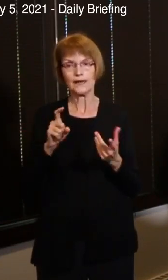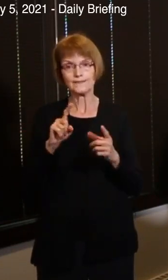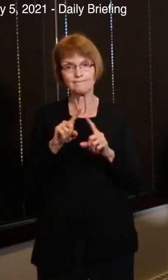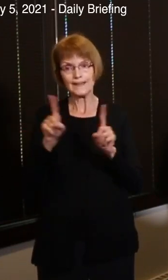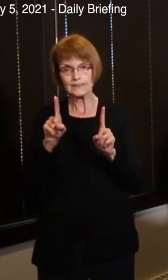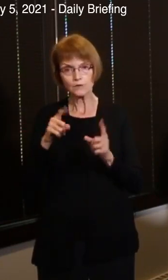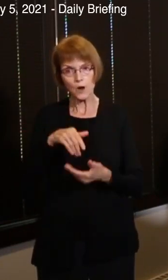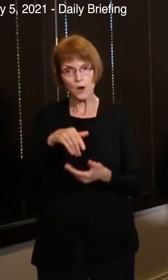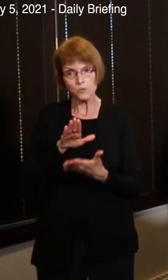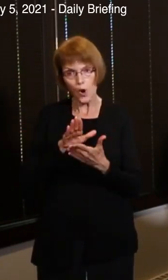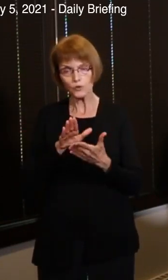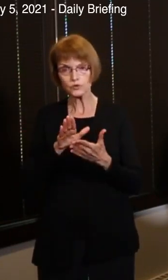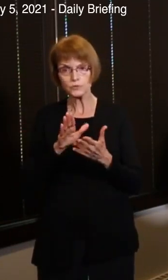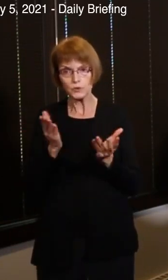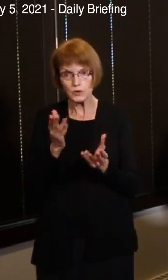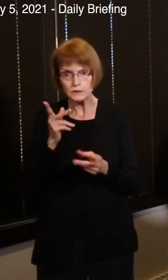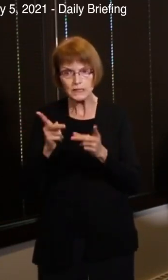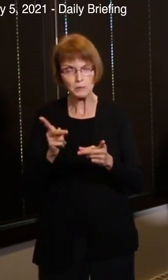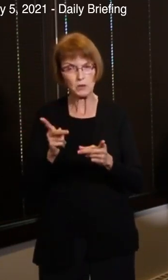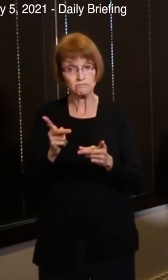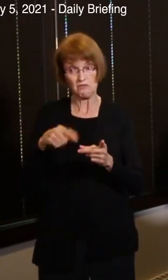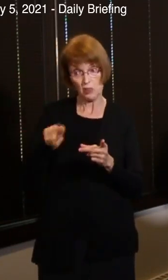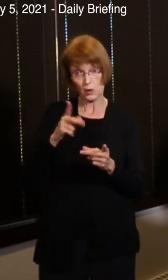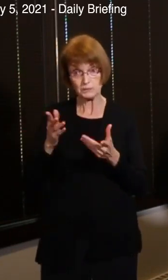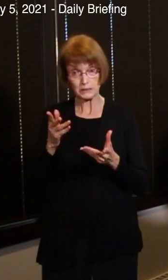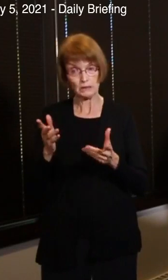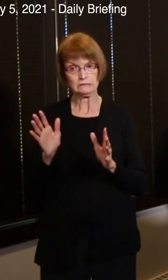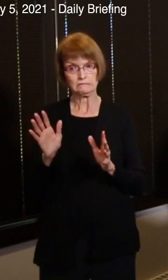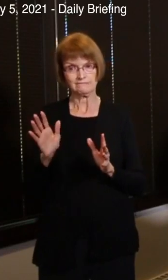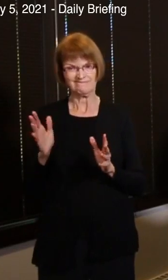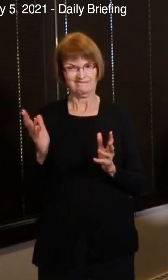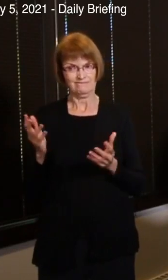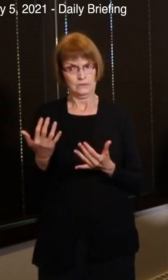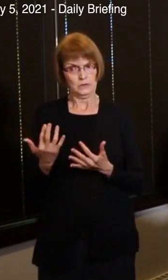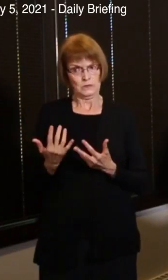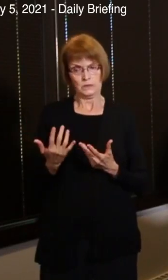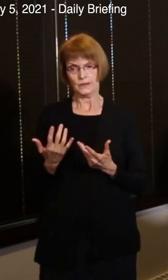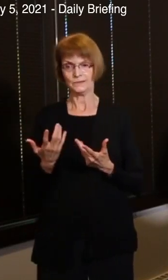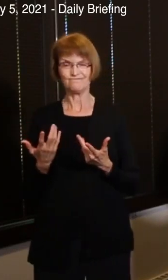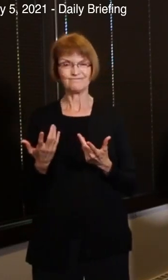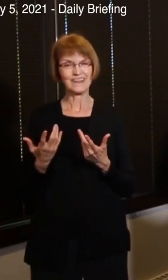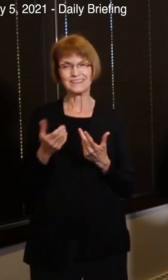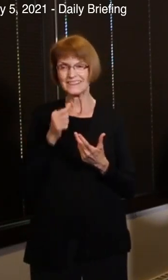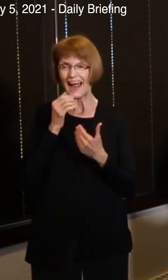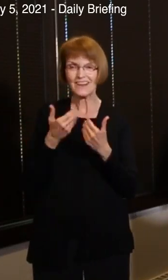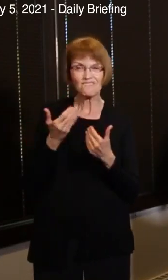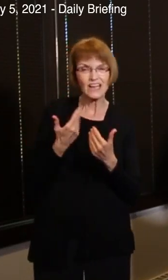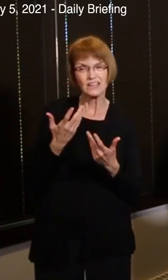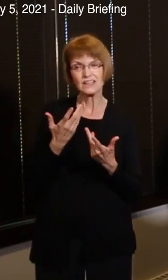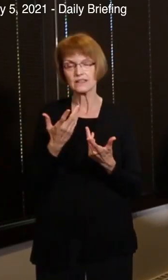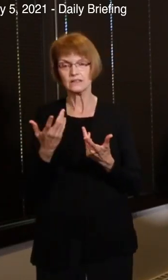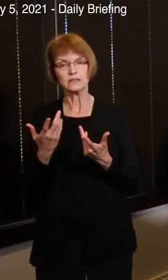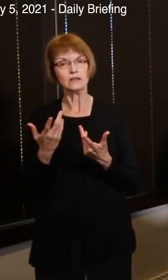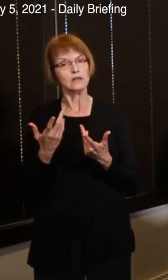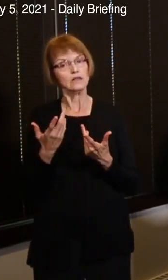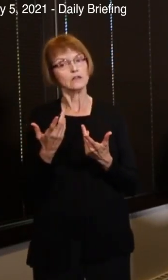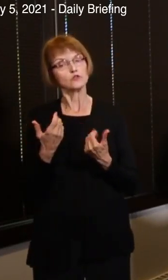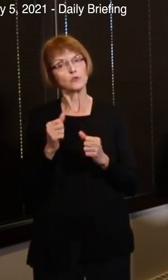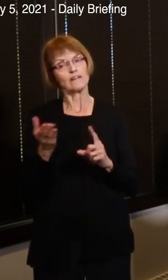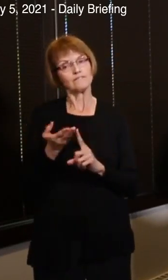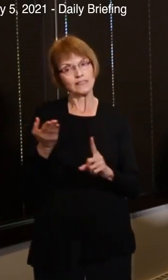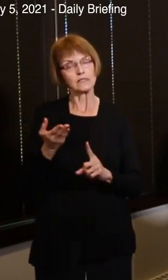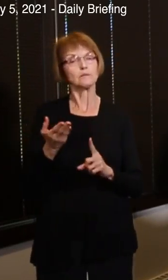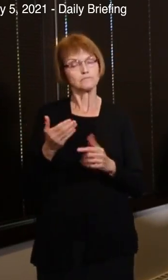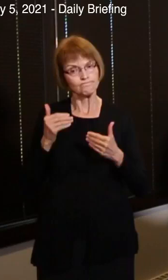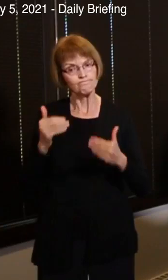approach to overcome the hesitancy or to make it more convenient, and any of these other things that we can do to really push that final mile